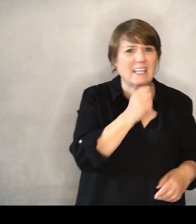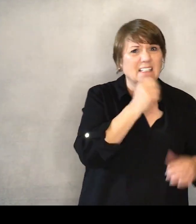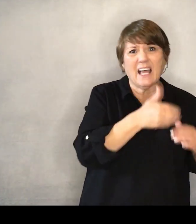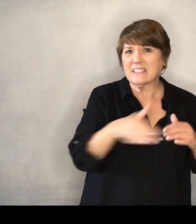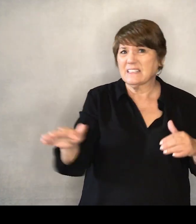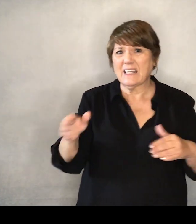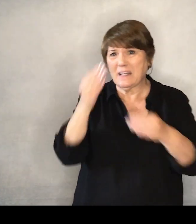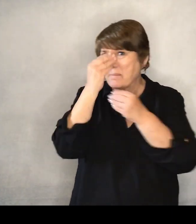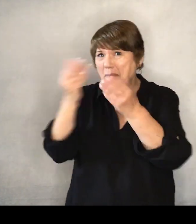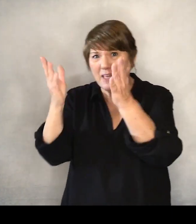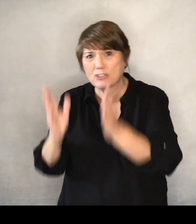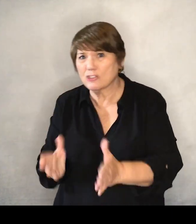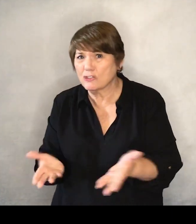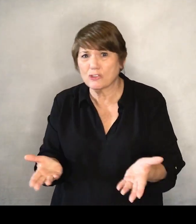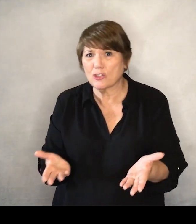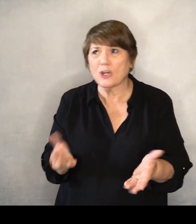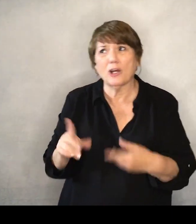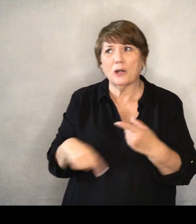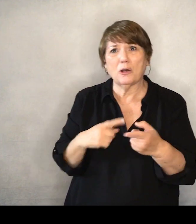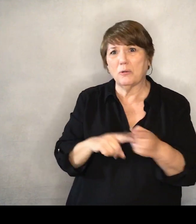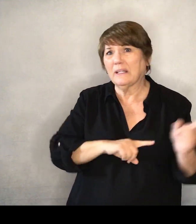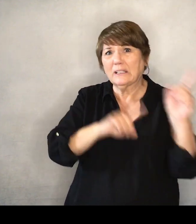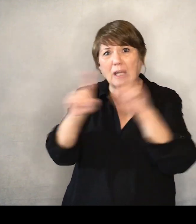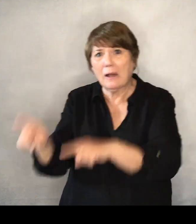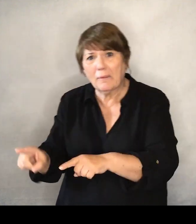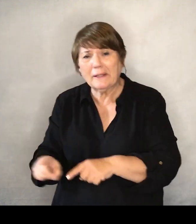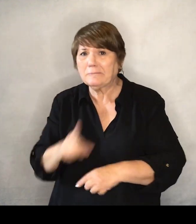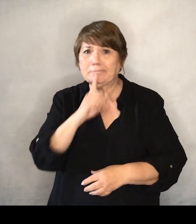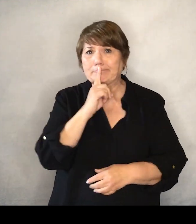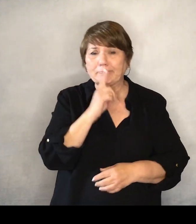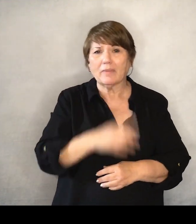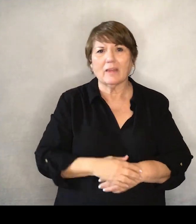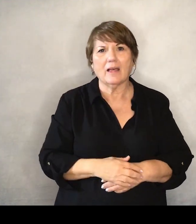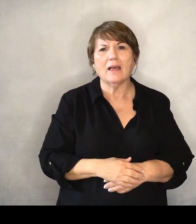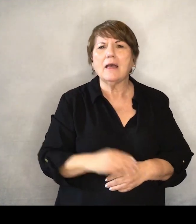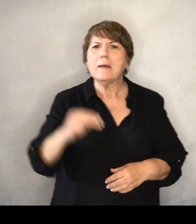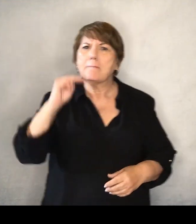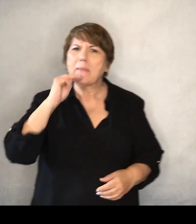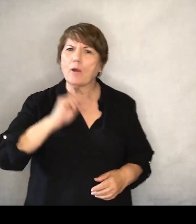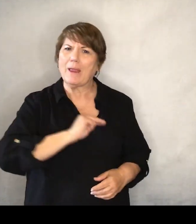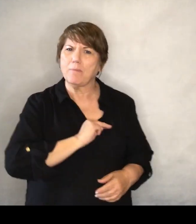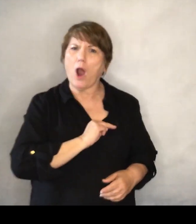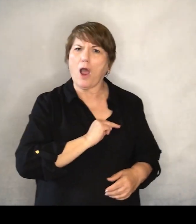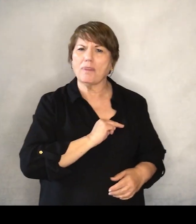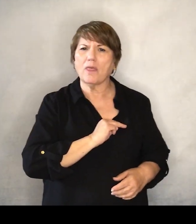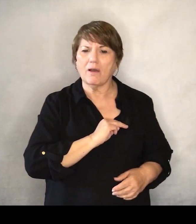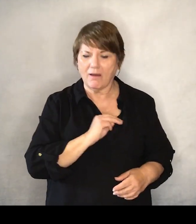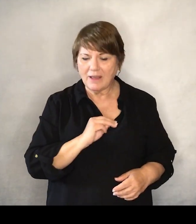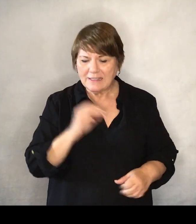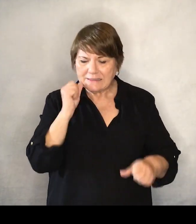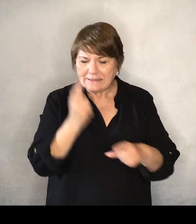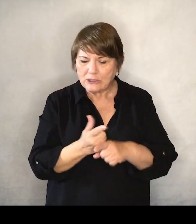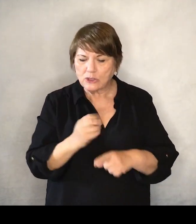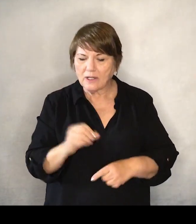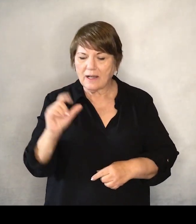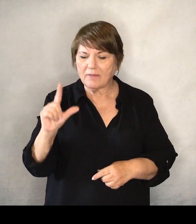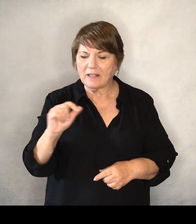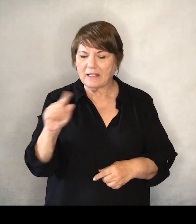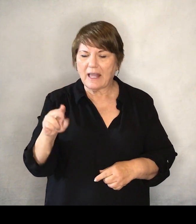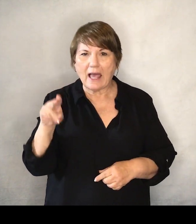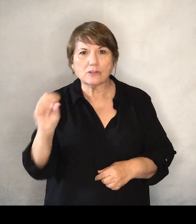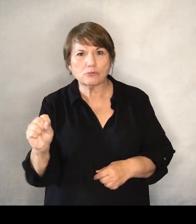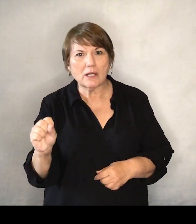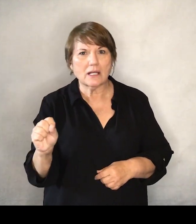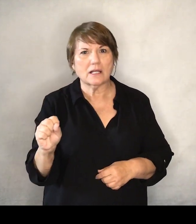ahead that he wasn't coming or when he was coming. So Mary and Martha had no idea, but I think if there had